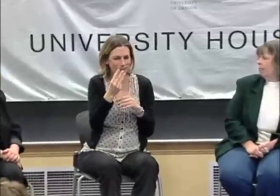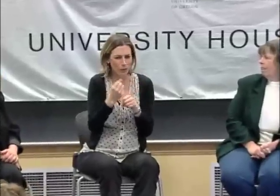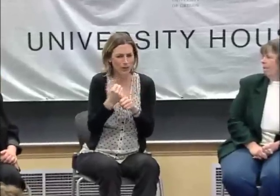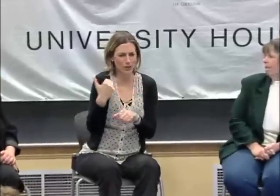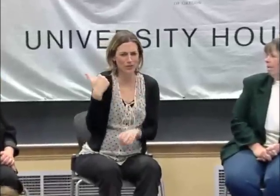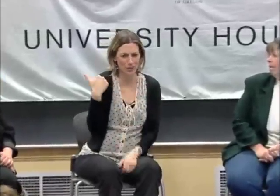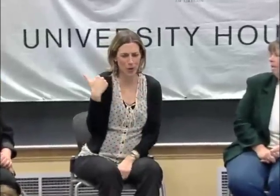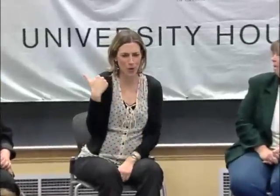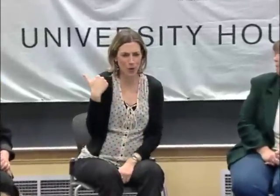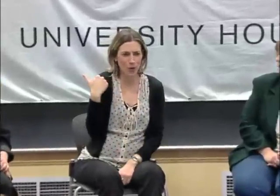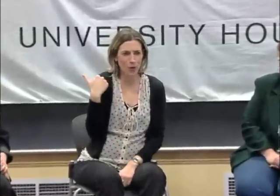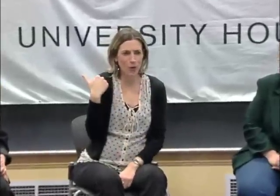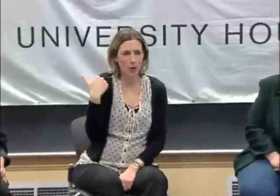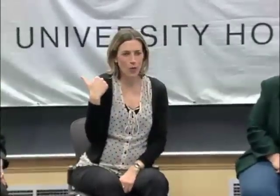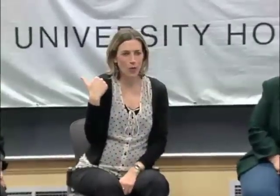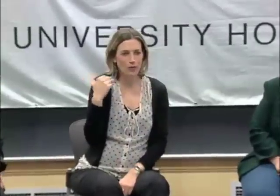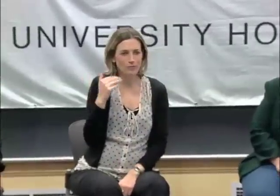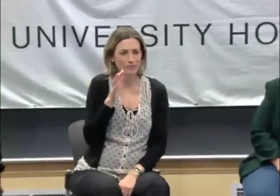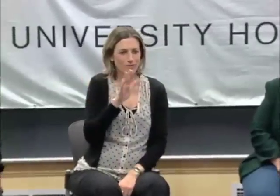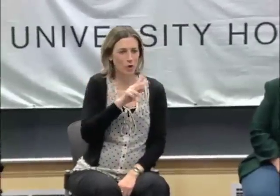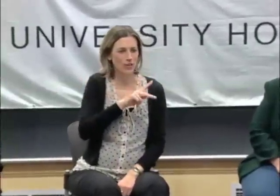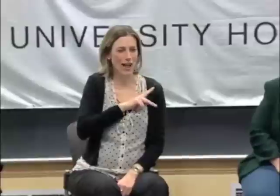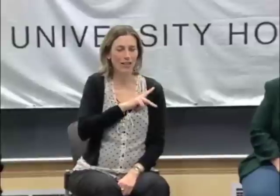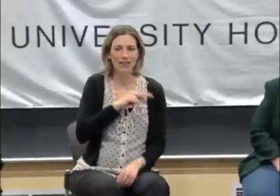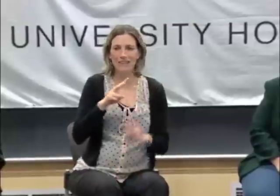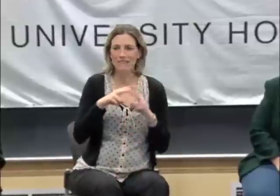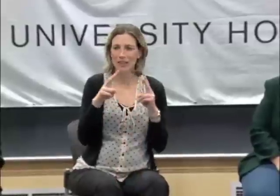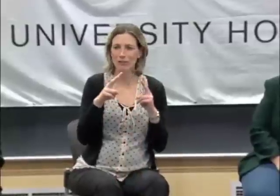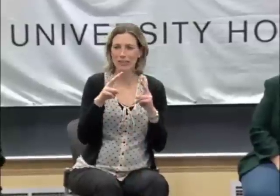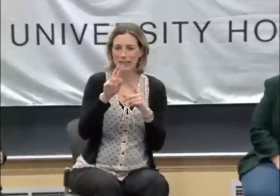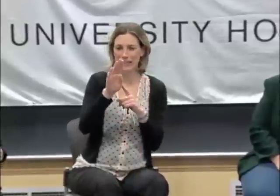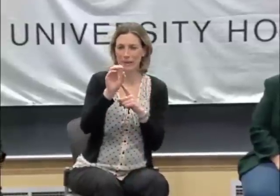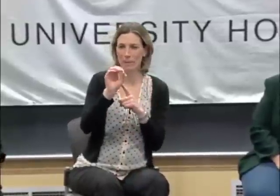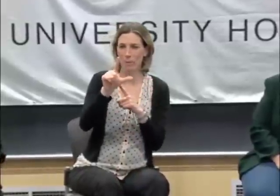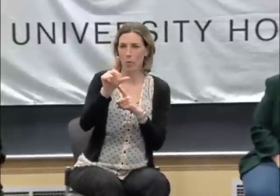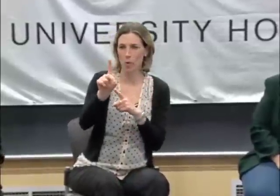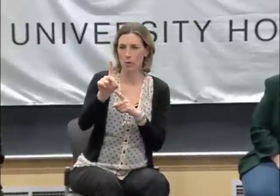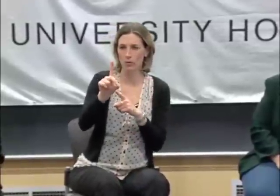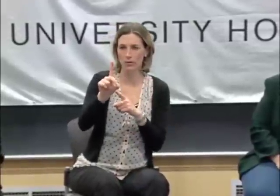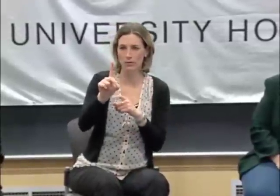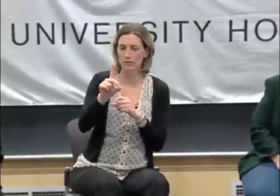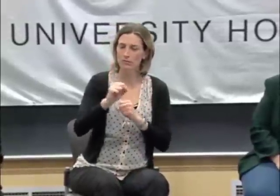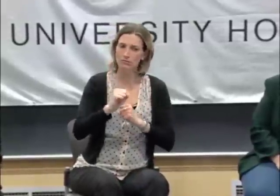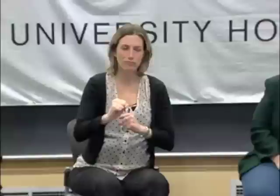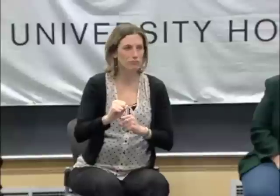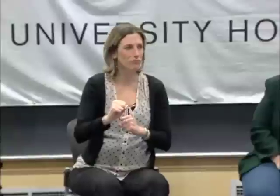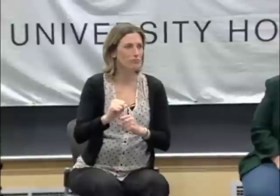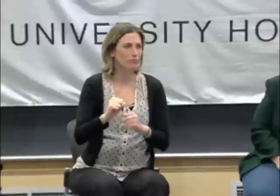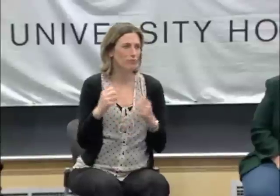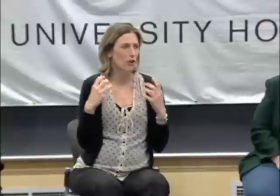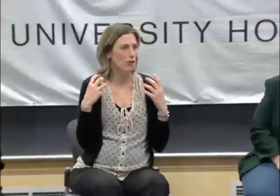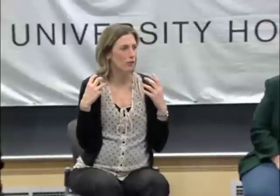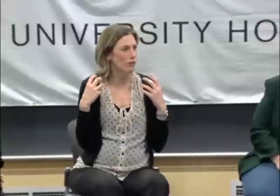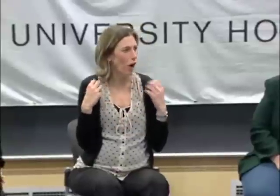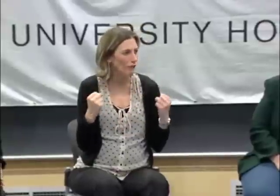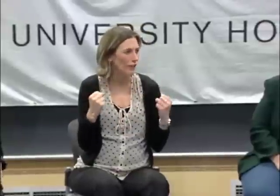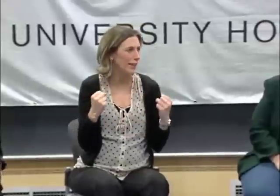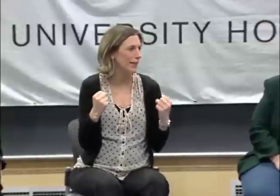Anita, I remember one student a few years ago, and her personality was very bold, very strong,